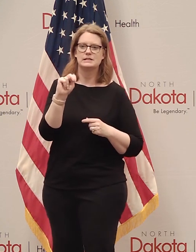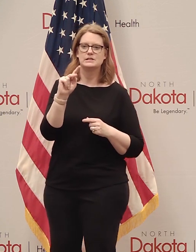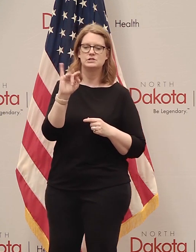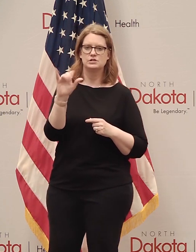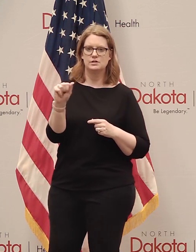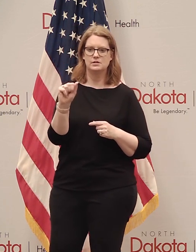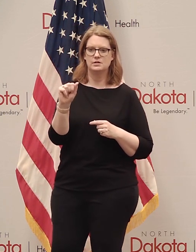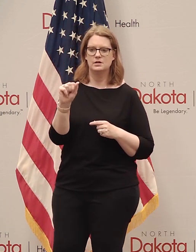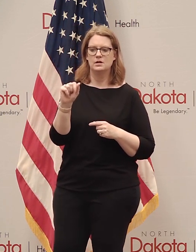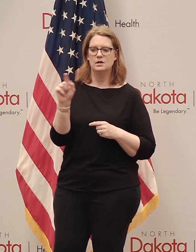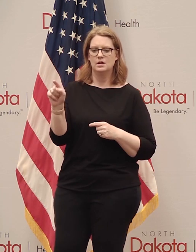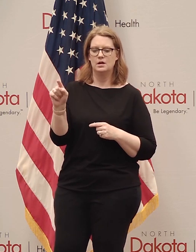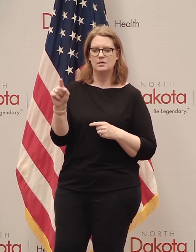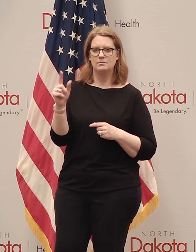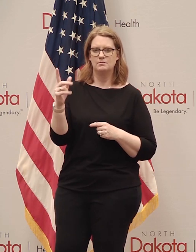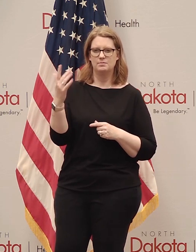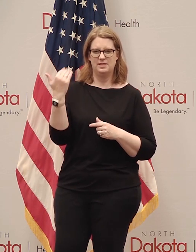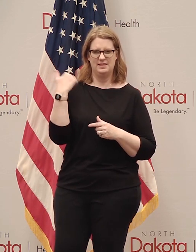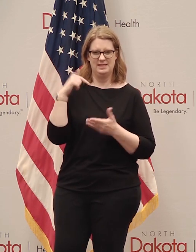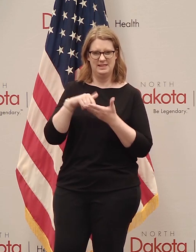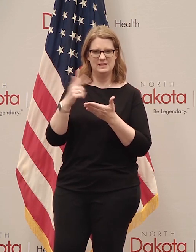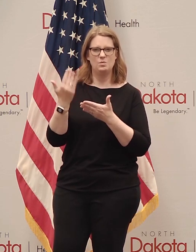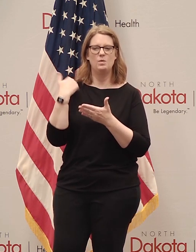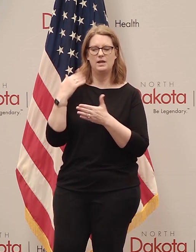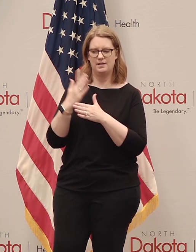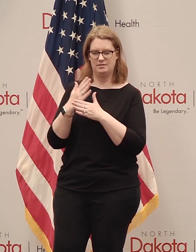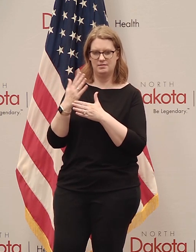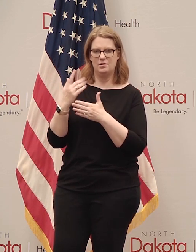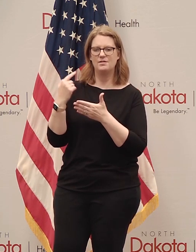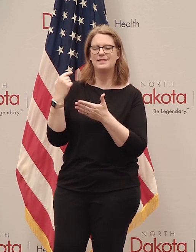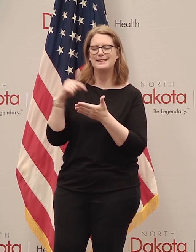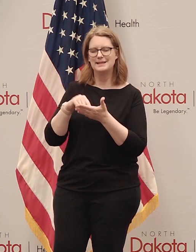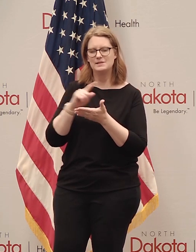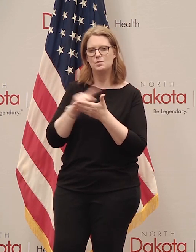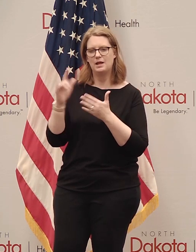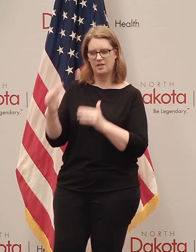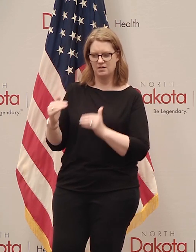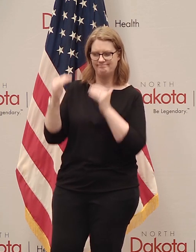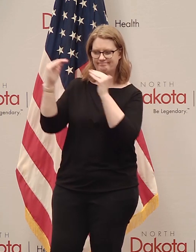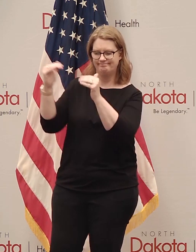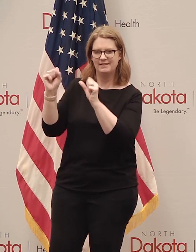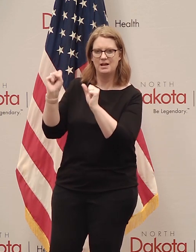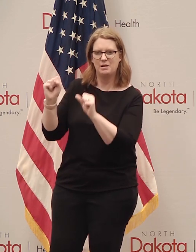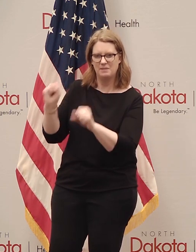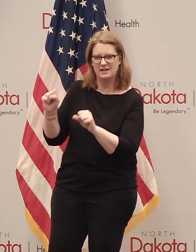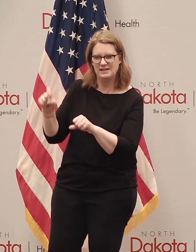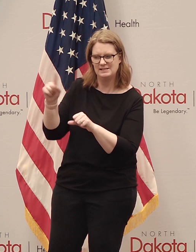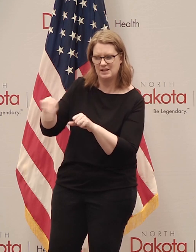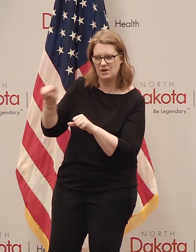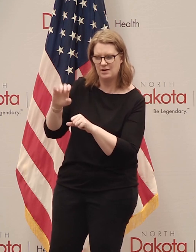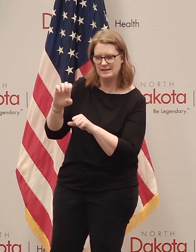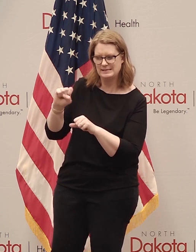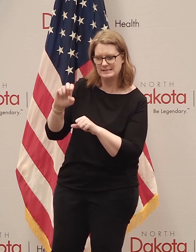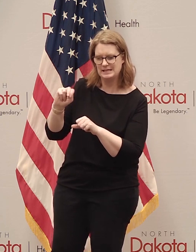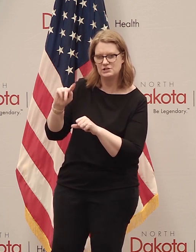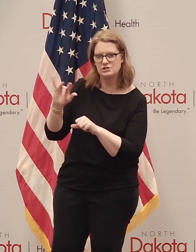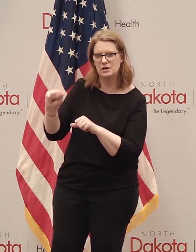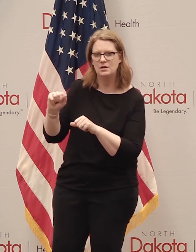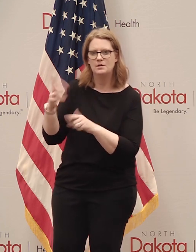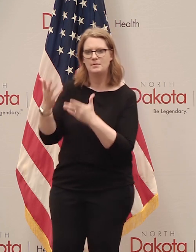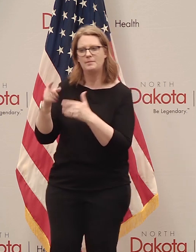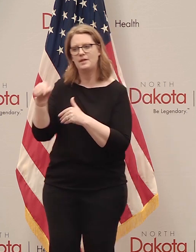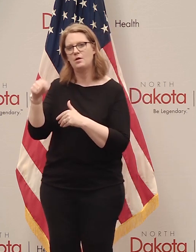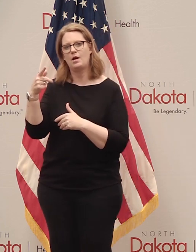Division of Essentia earlier this week, they're ramping up some of their capability. And so in addition to what they might be doing on point of